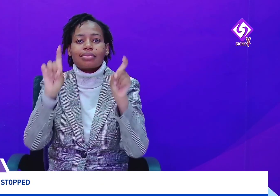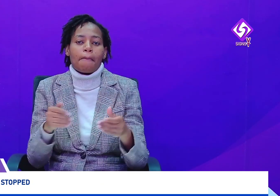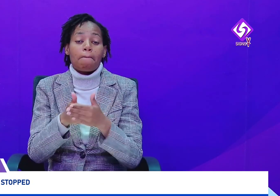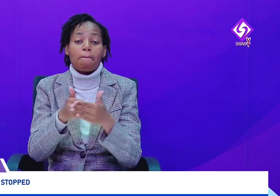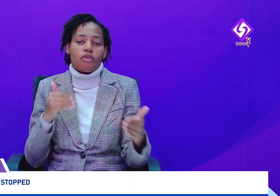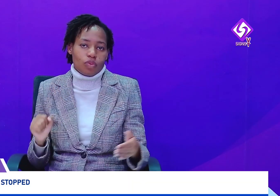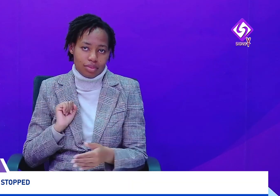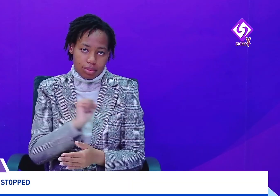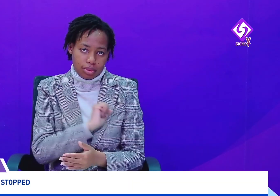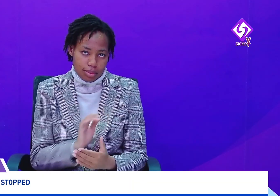the Senate.